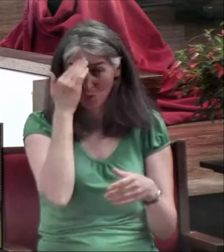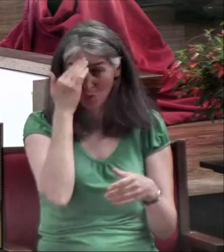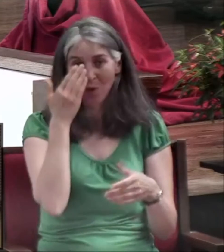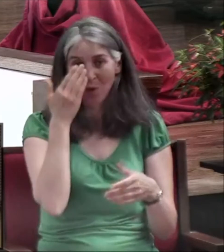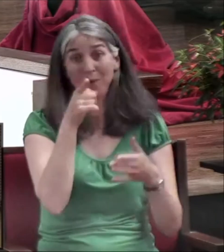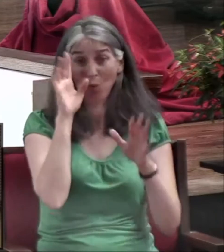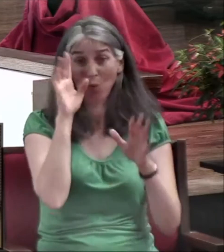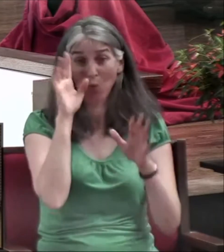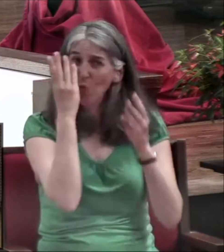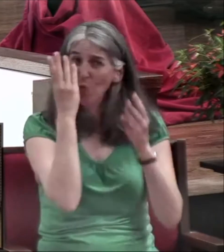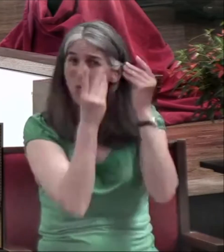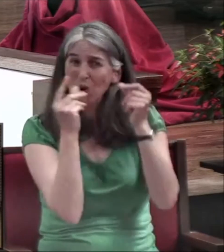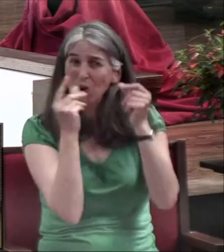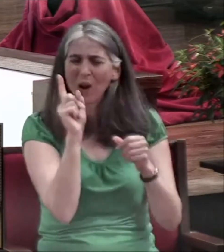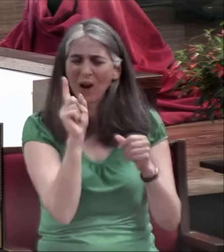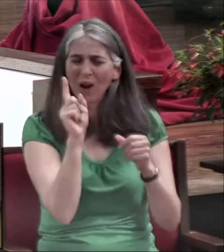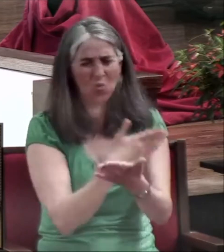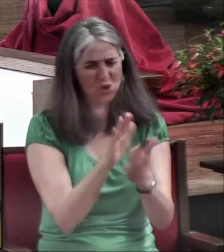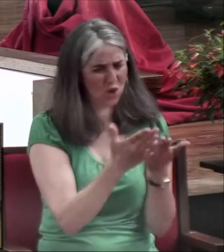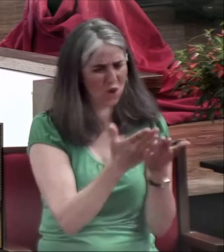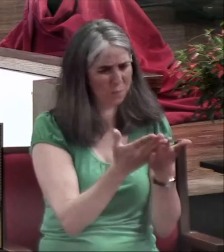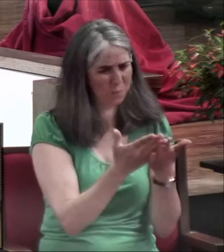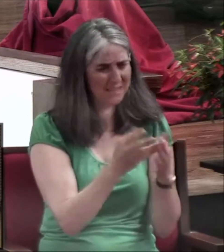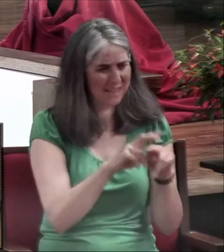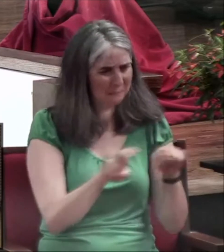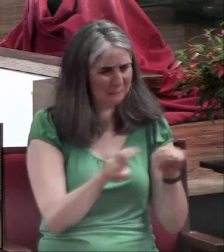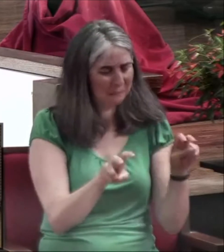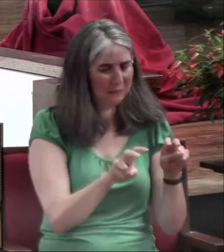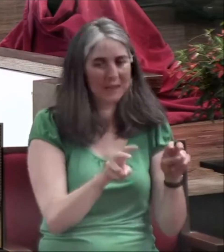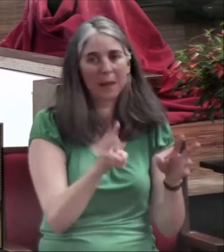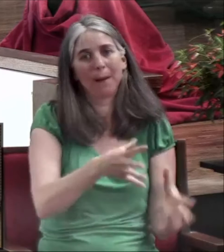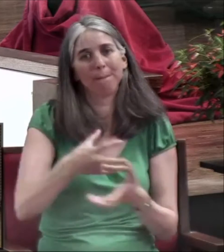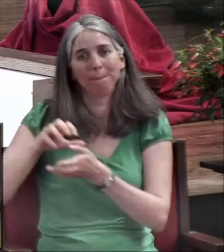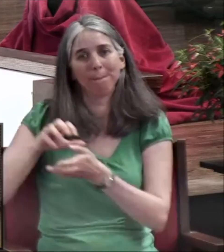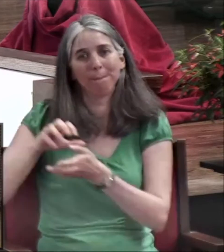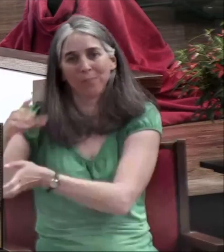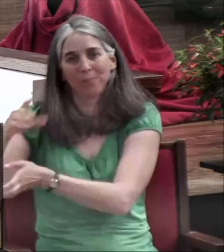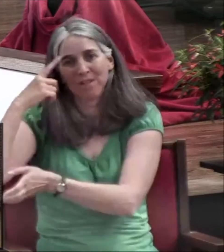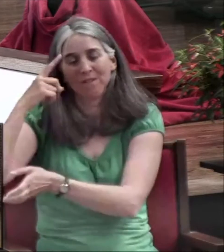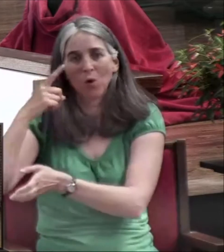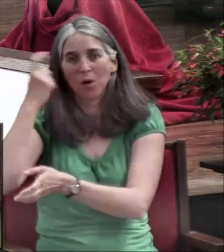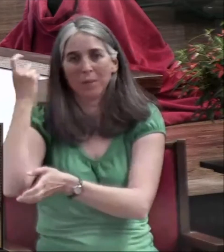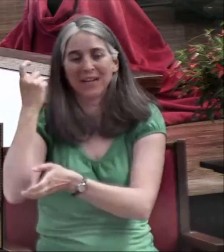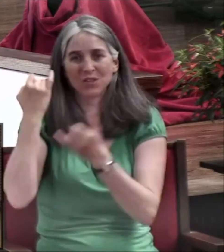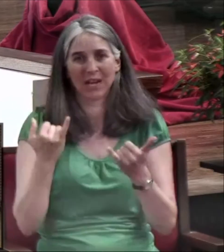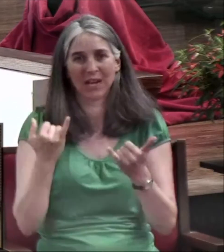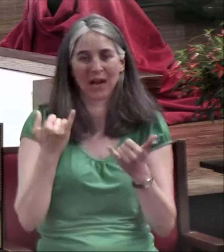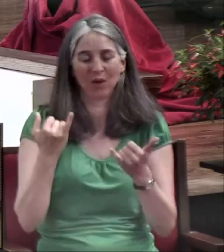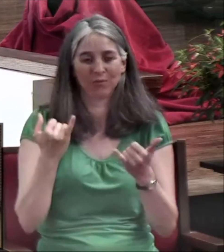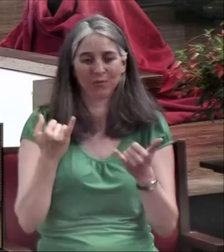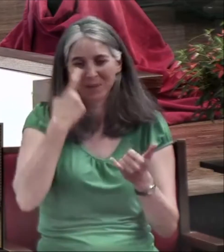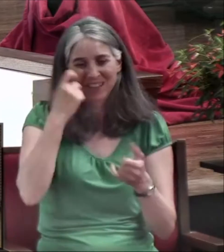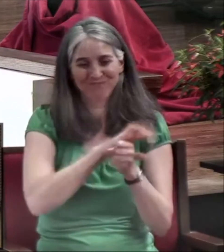wonder, where did the hymnals go? And they've been put away. And the reason is because right now the prevailing thought